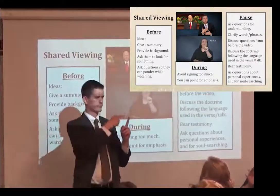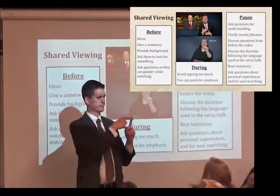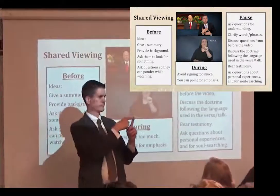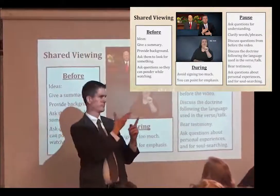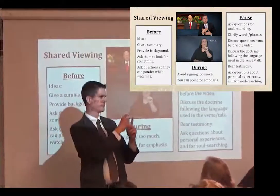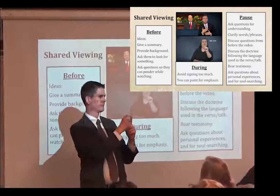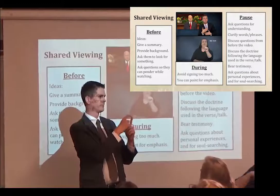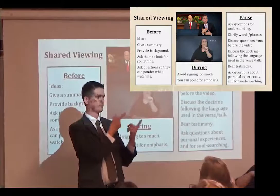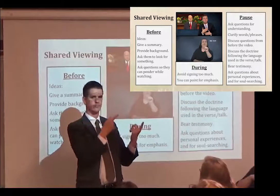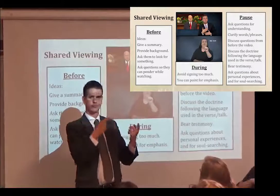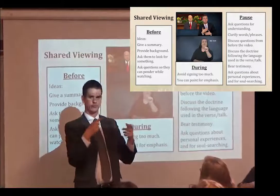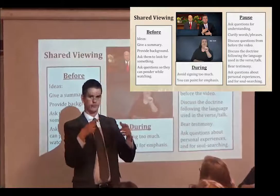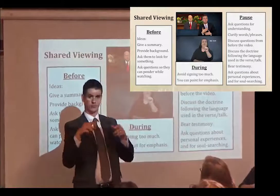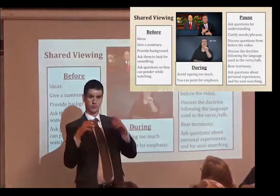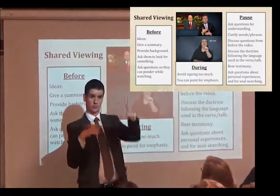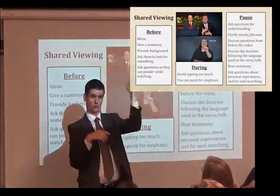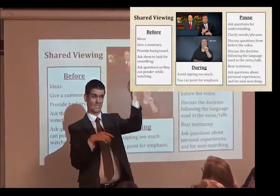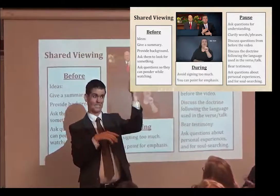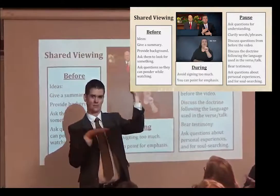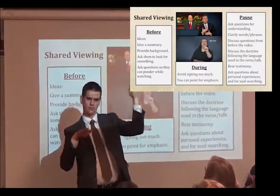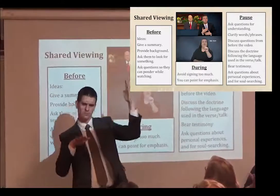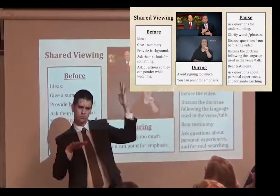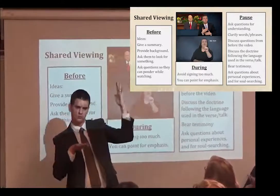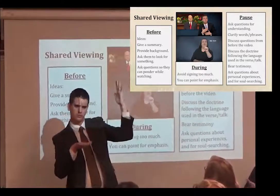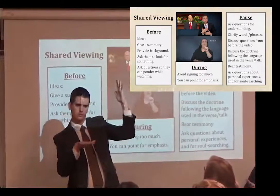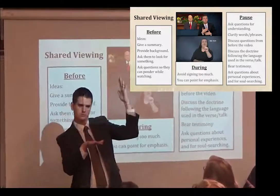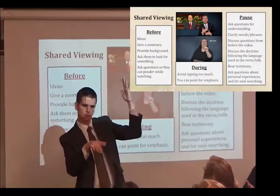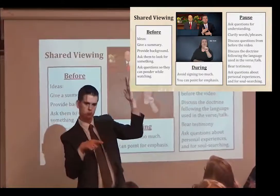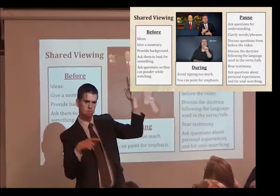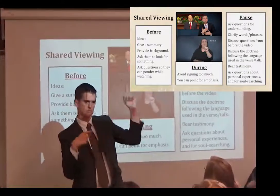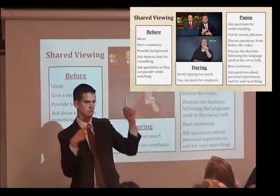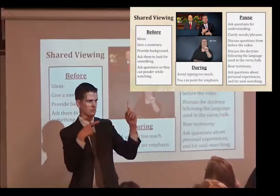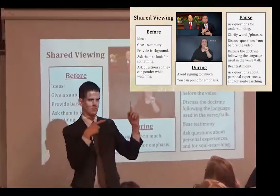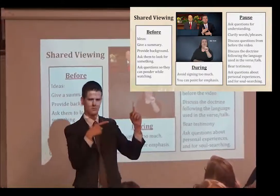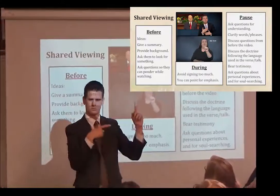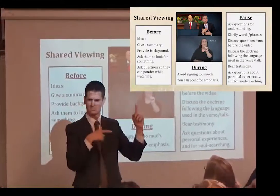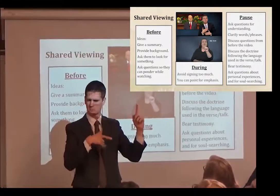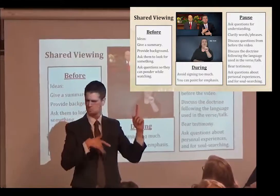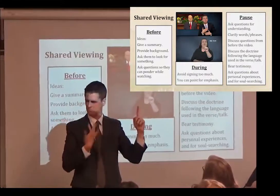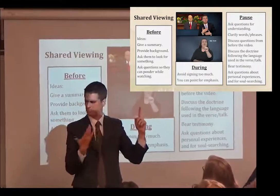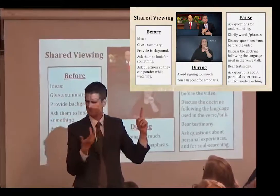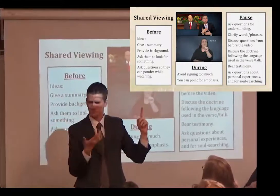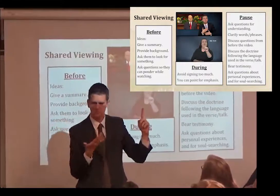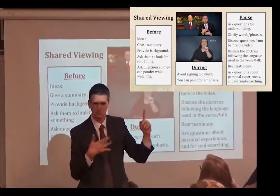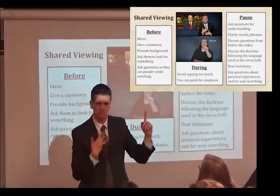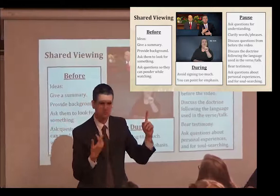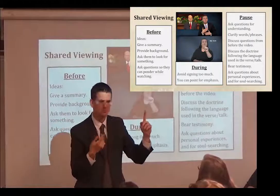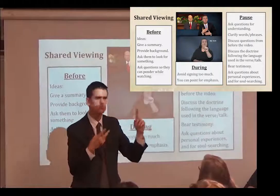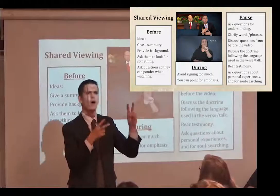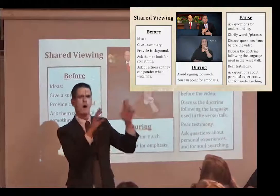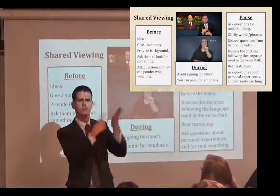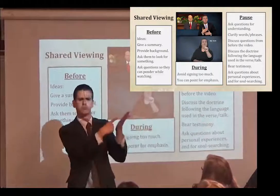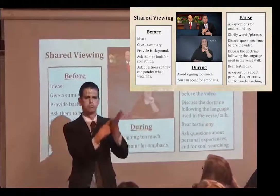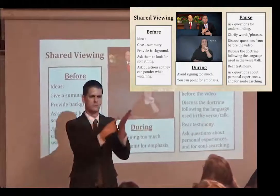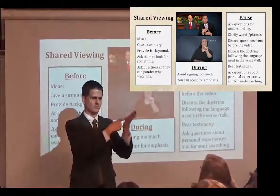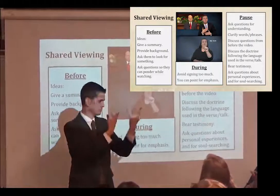difficult, you can clarify them and maybe explain them a little bit better. Ask what's going